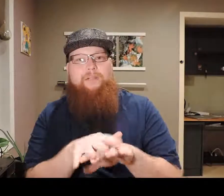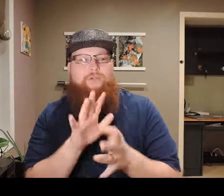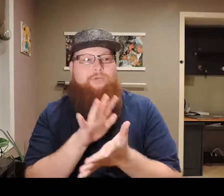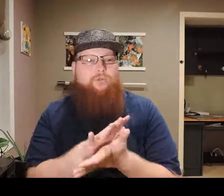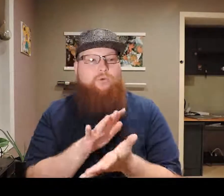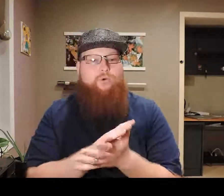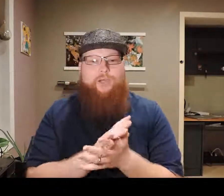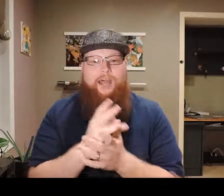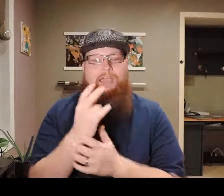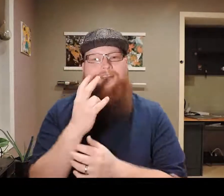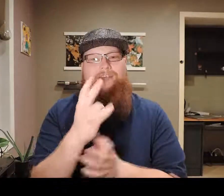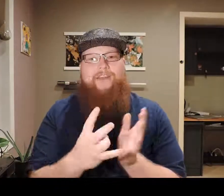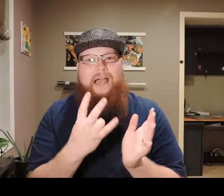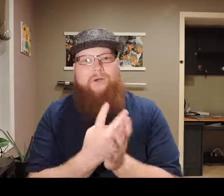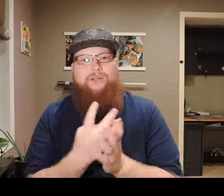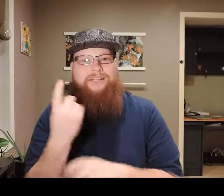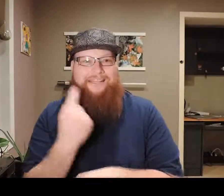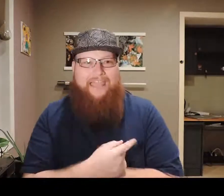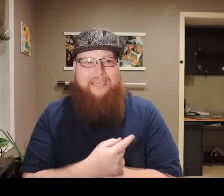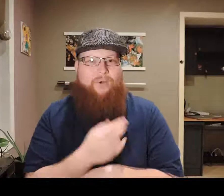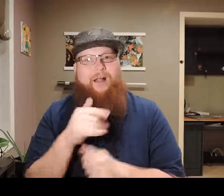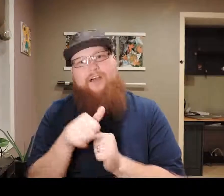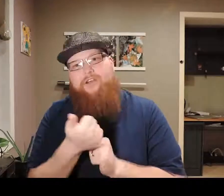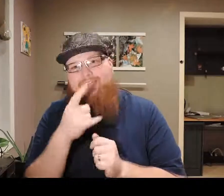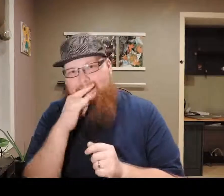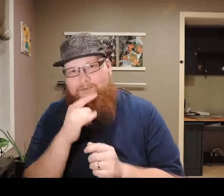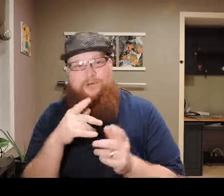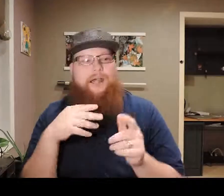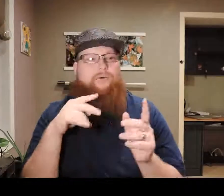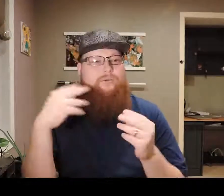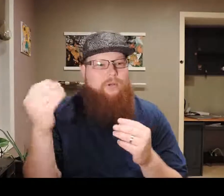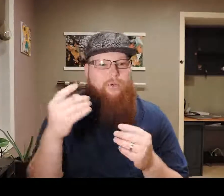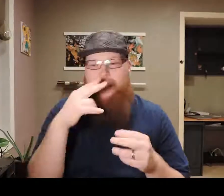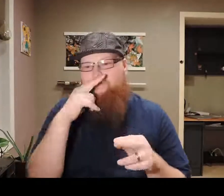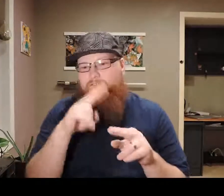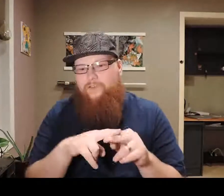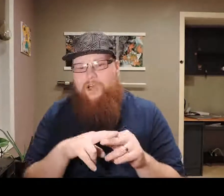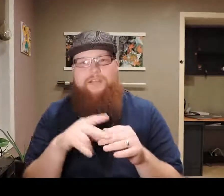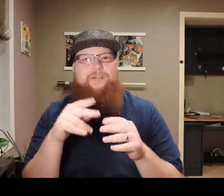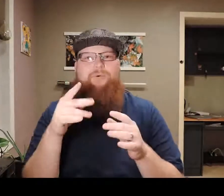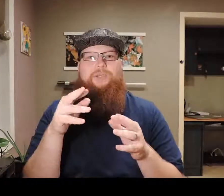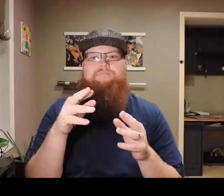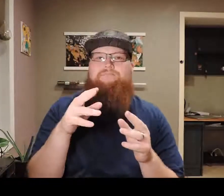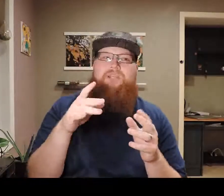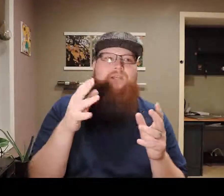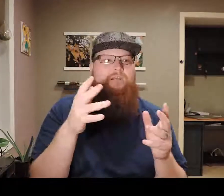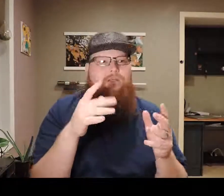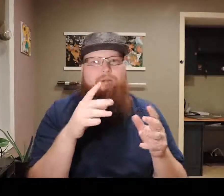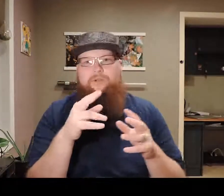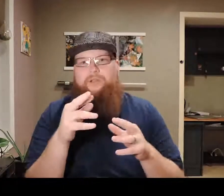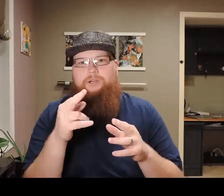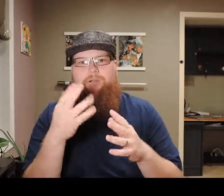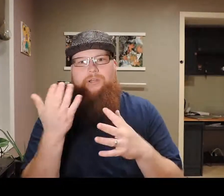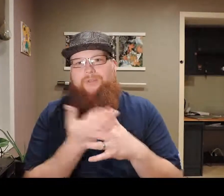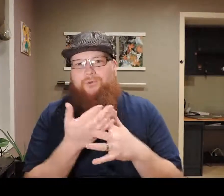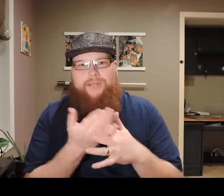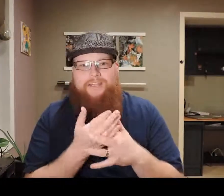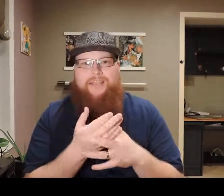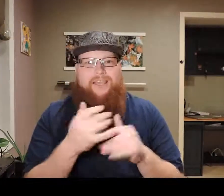mainstream school, and I had 7 hours a day while other kids were out going having fun and doing, their